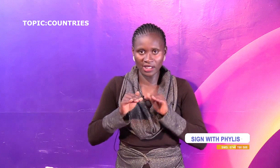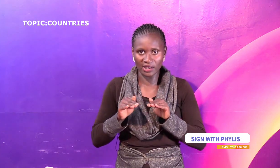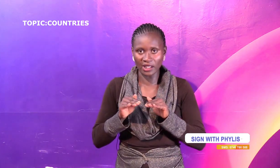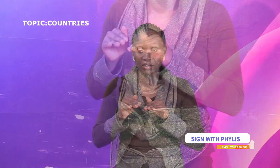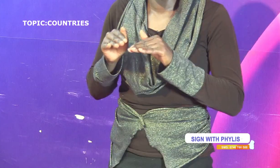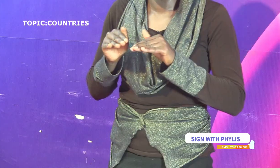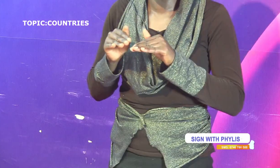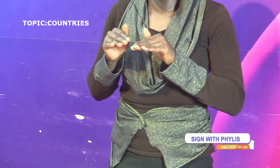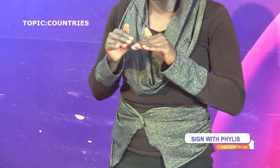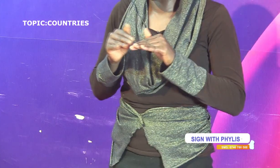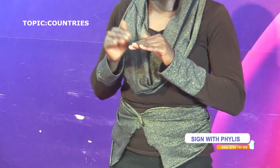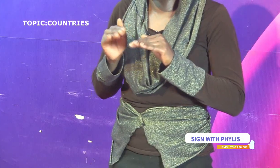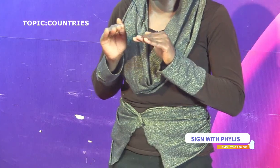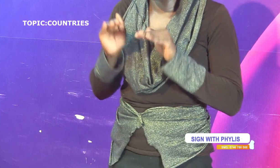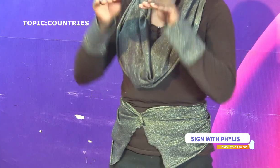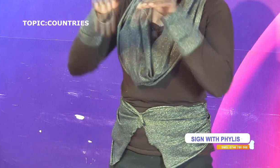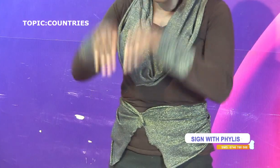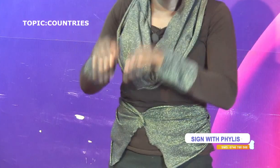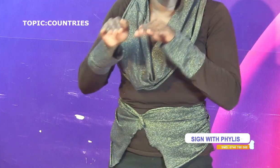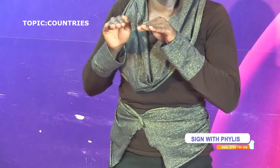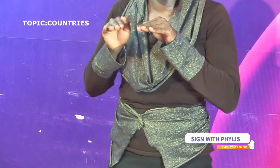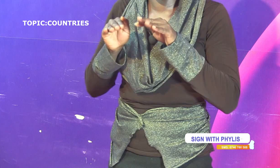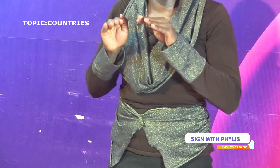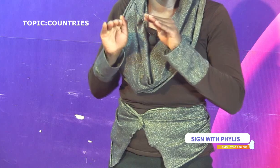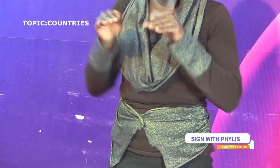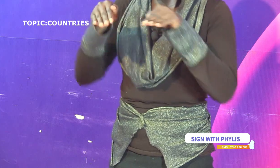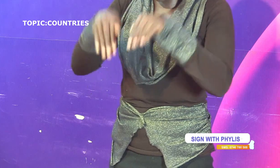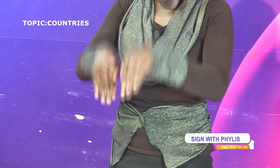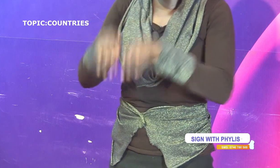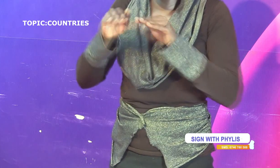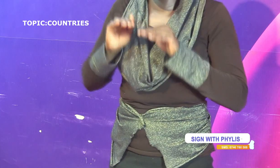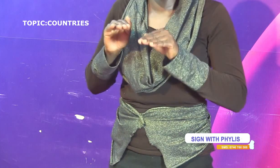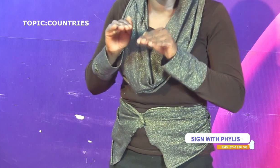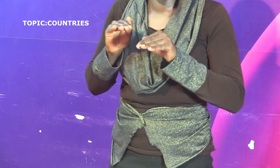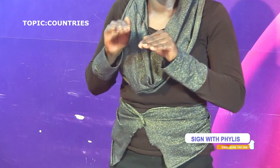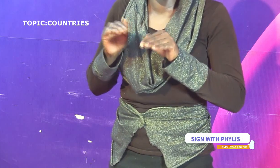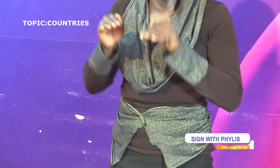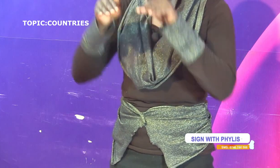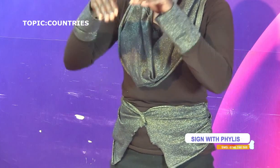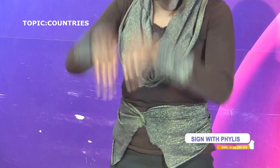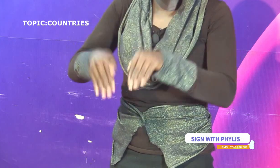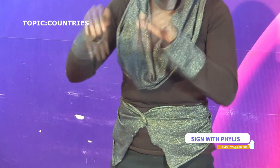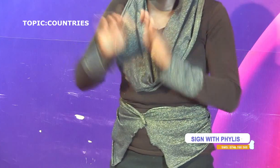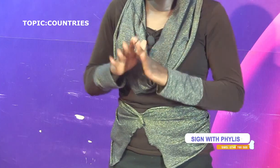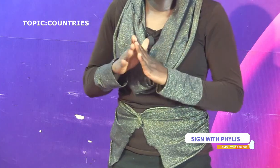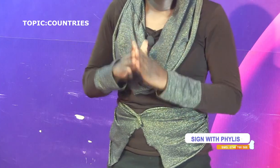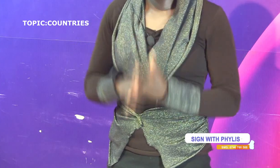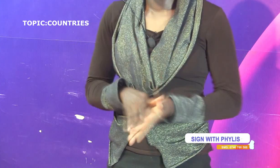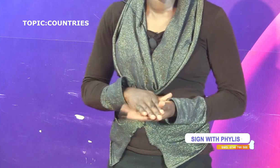you're hopping. So Australia, Australia, like this, Australia. And then